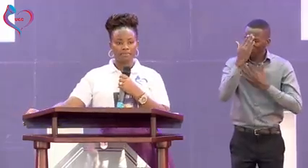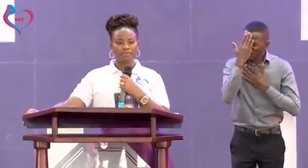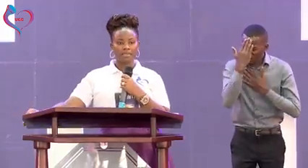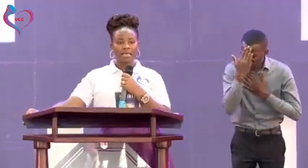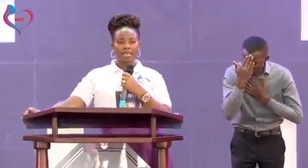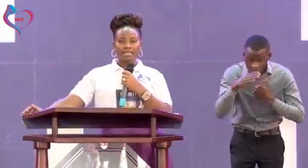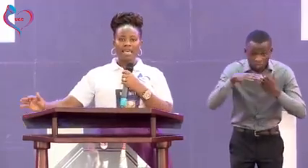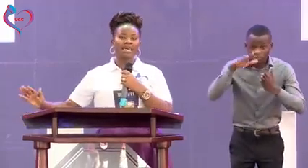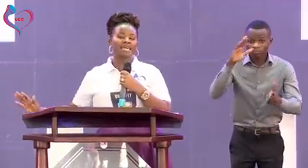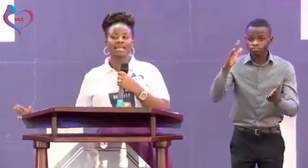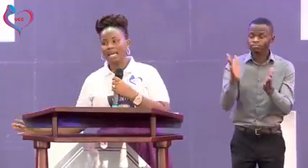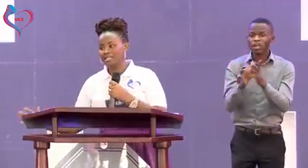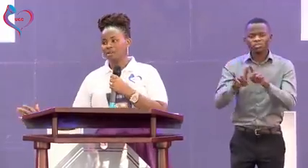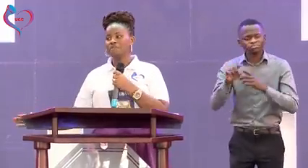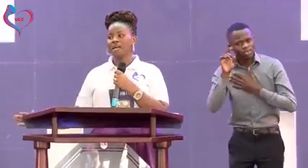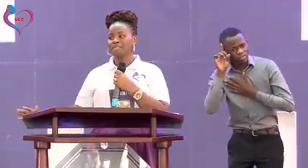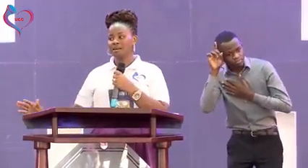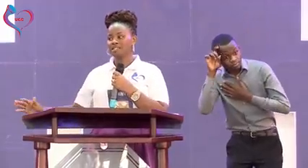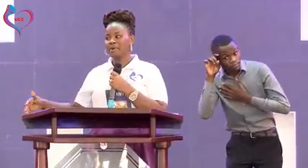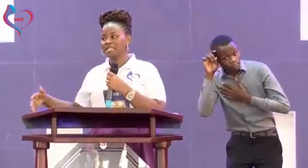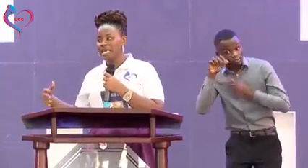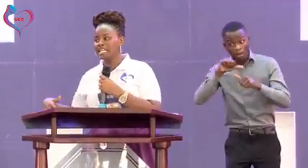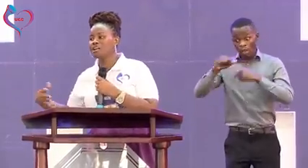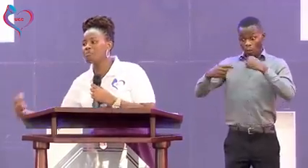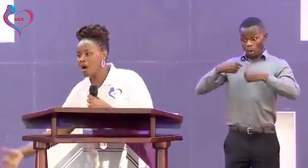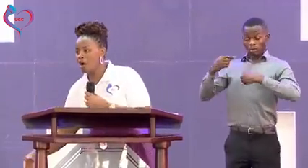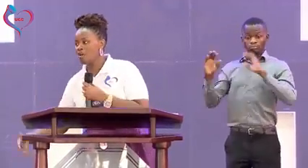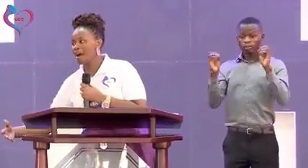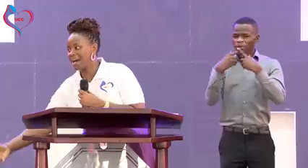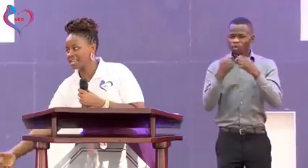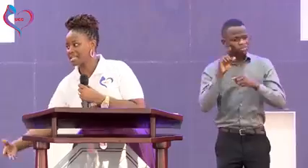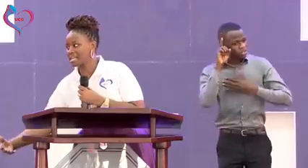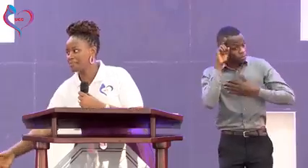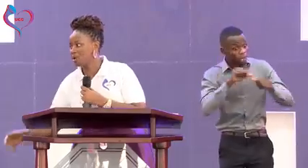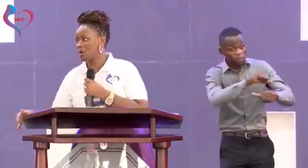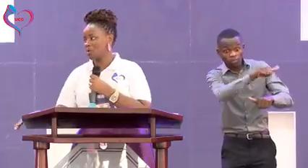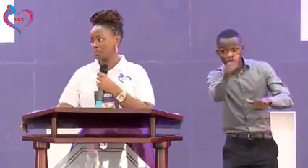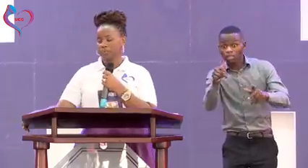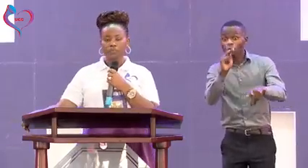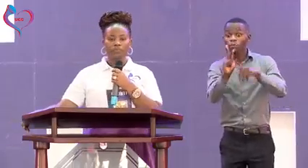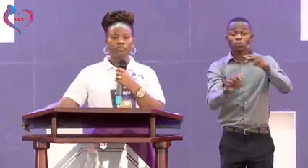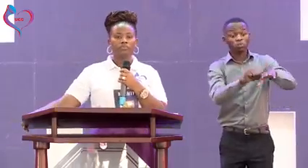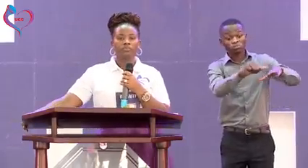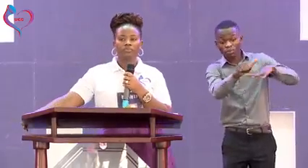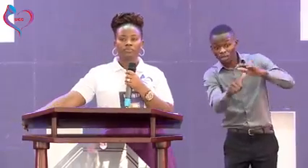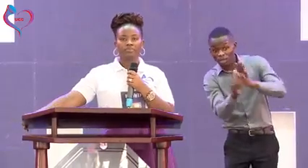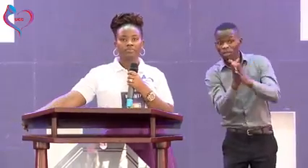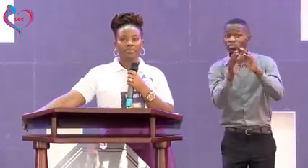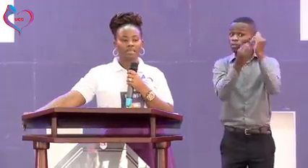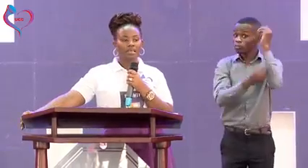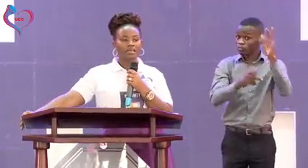humbling themselves, thinking less of themselves but thinking more of others that are below,